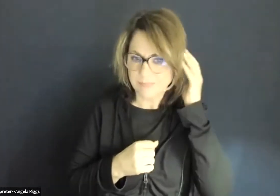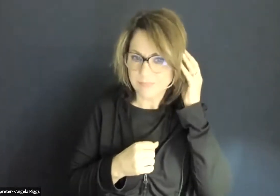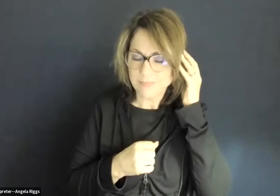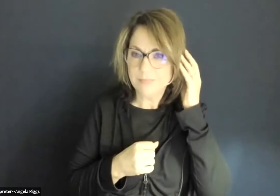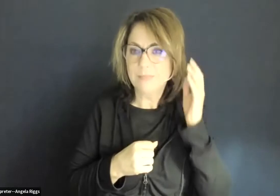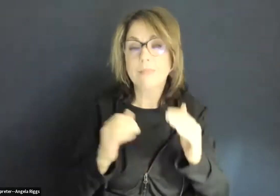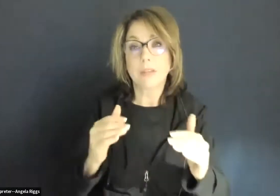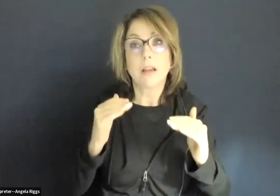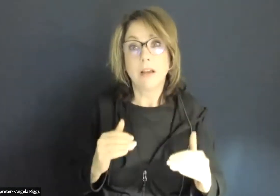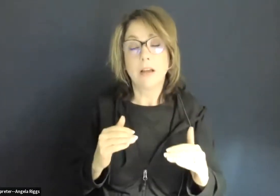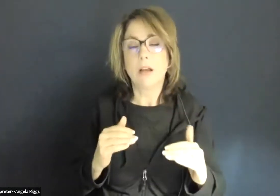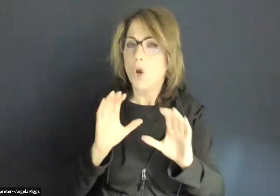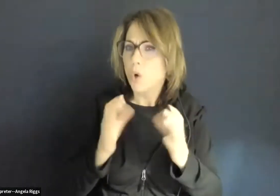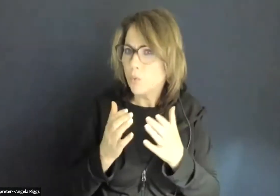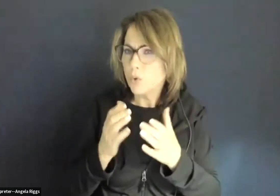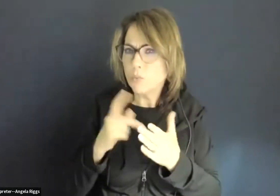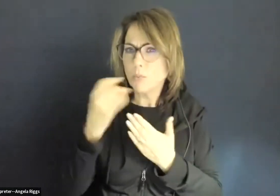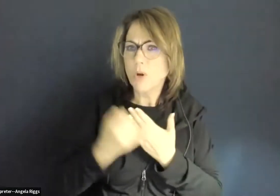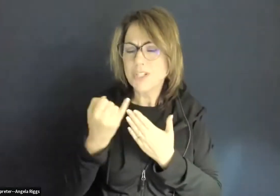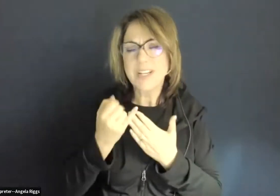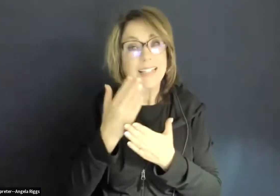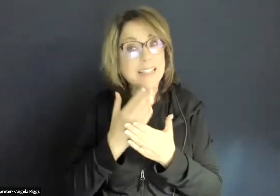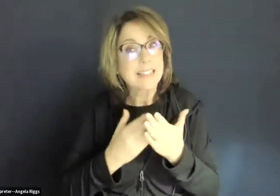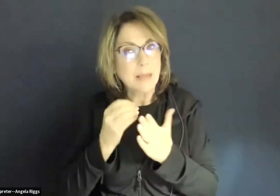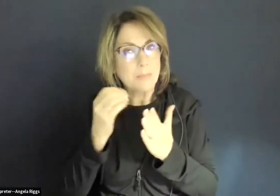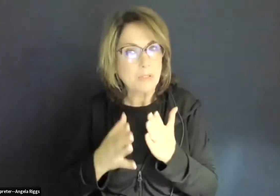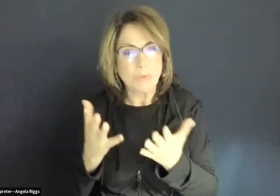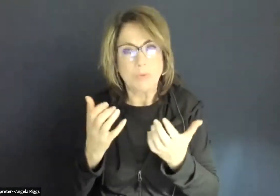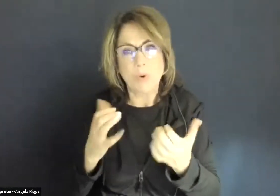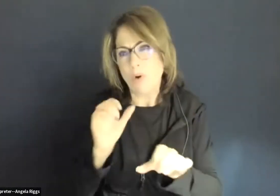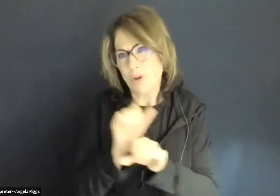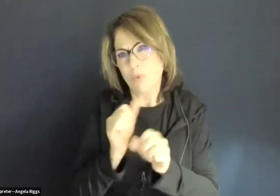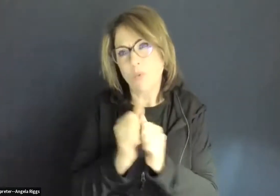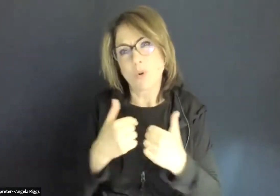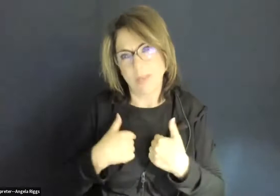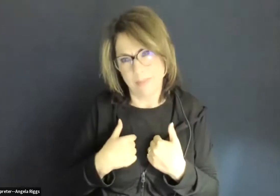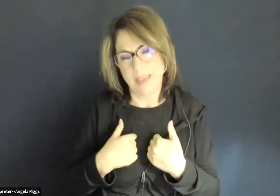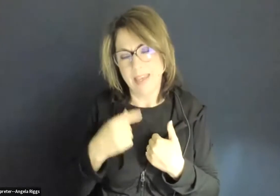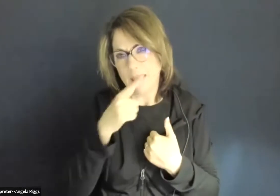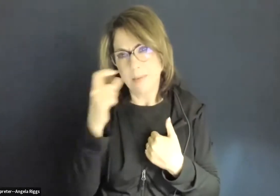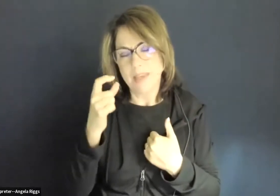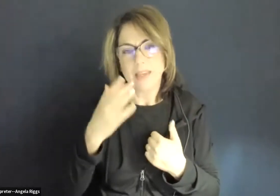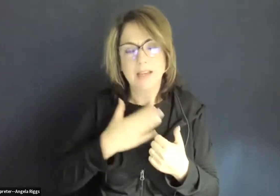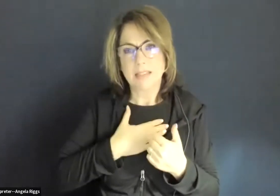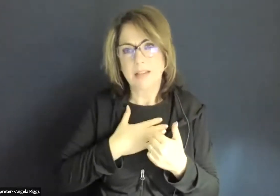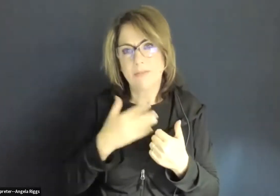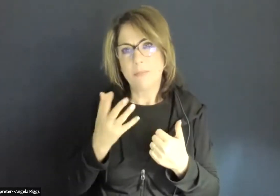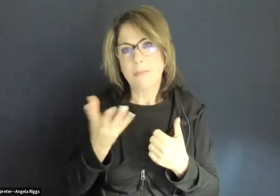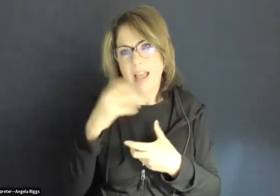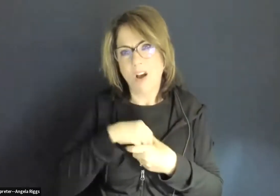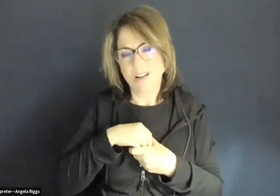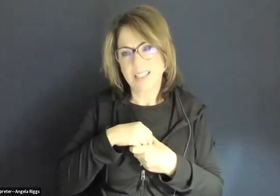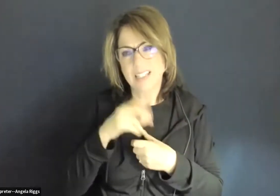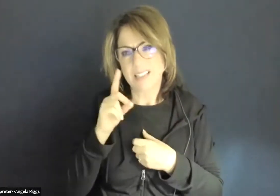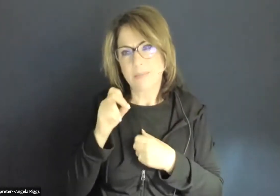The next, in group projects, some students didn't want to work with me because of my autism diagnosis.